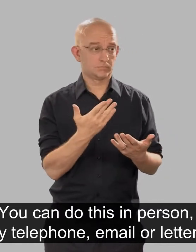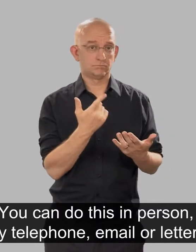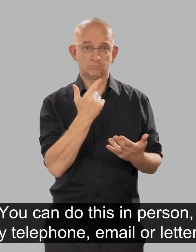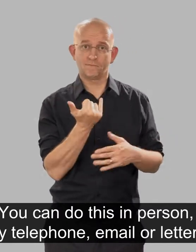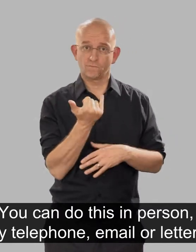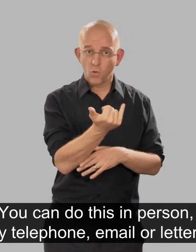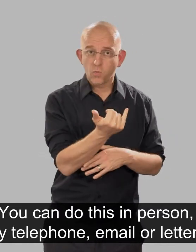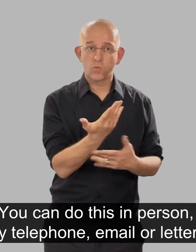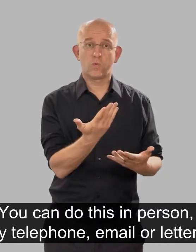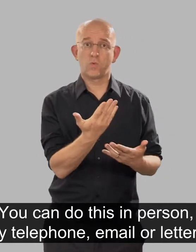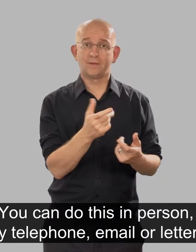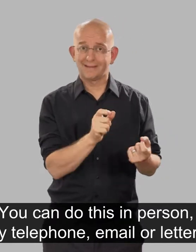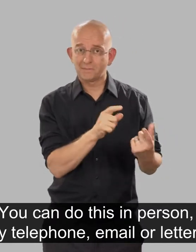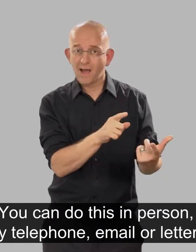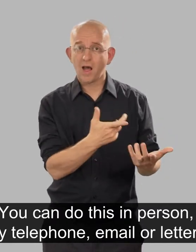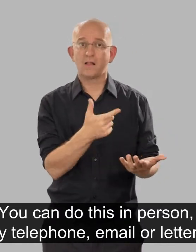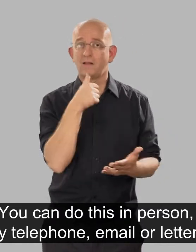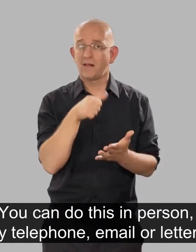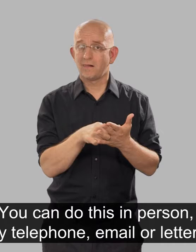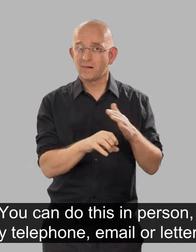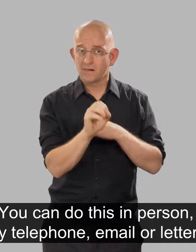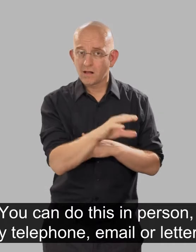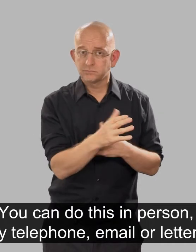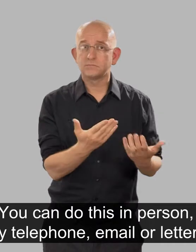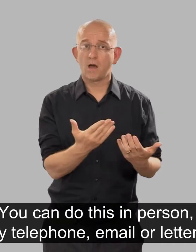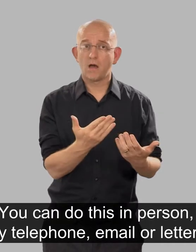person, by telephone, email, or letter.